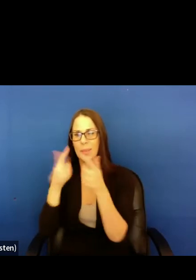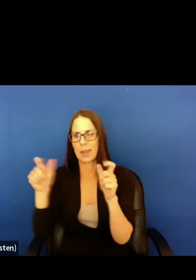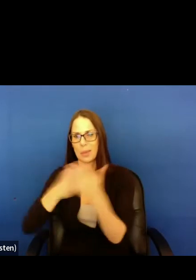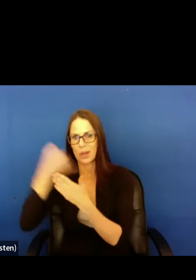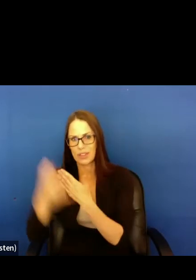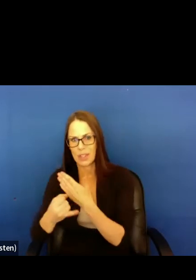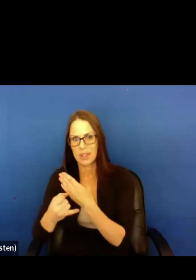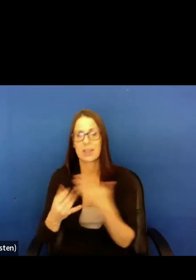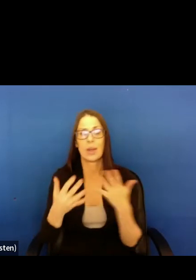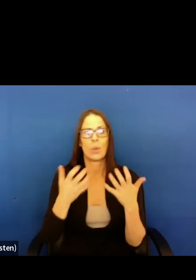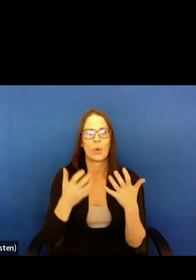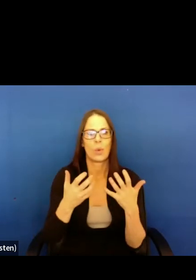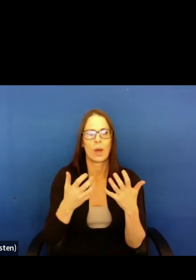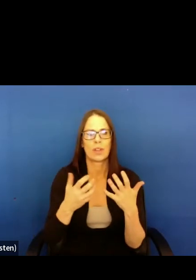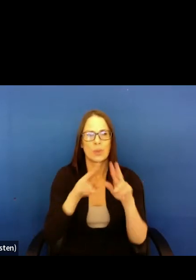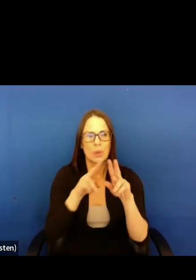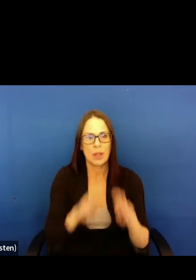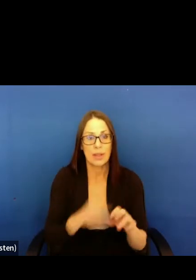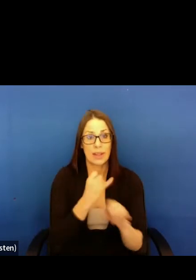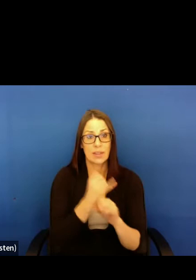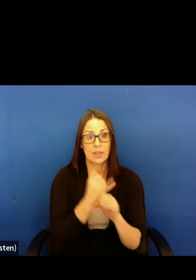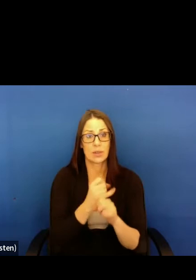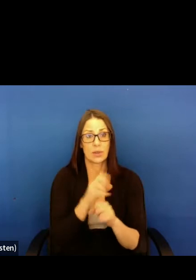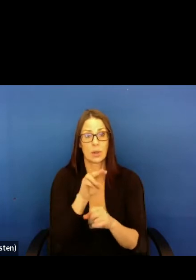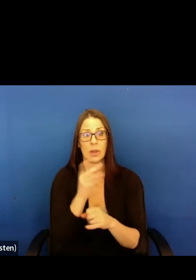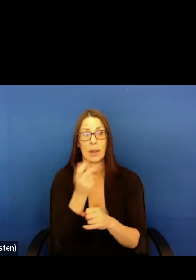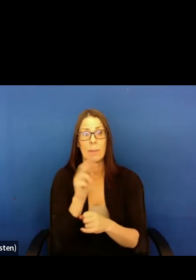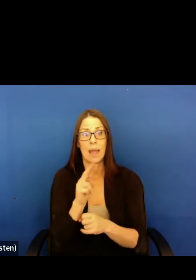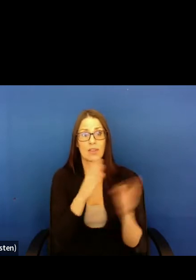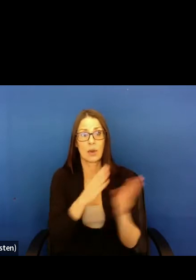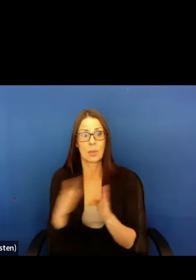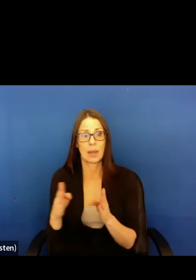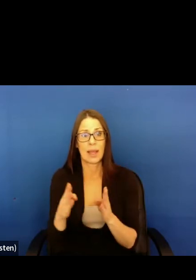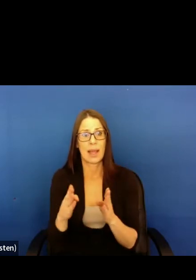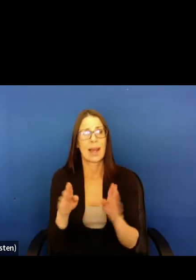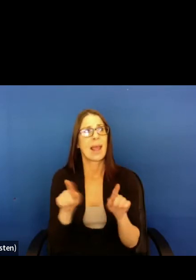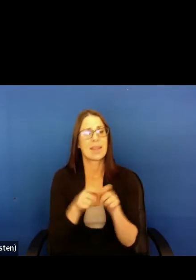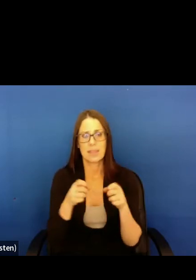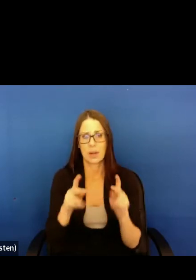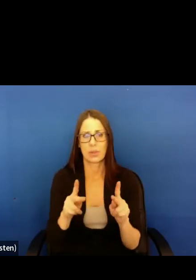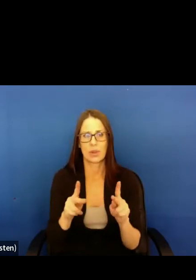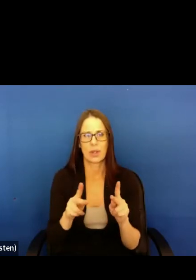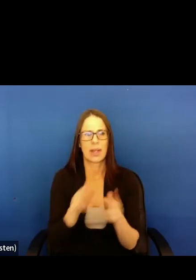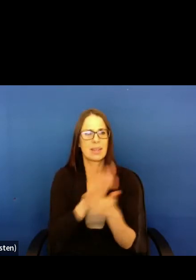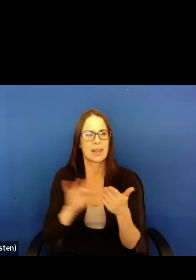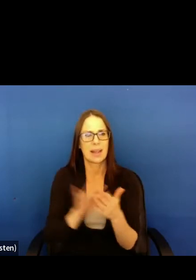new institutional master plan as an opportunity to clear a lot of these as far as permitting is concerned as